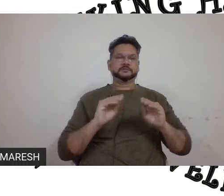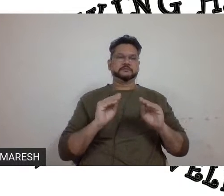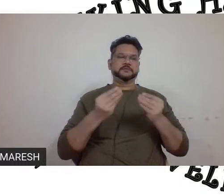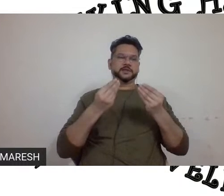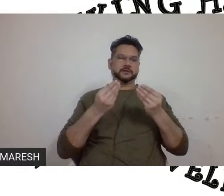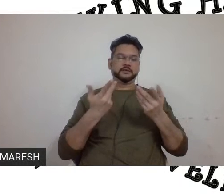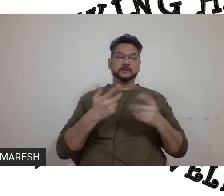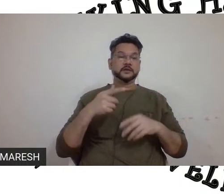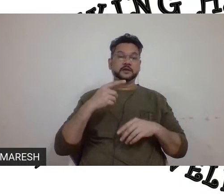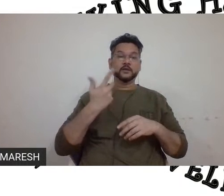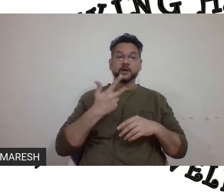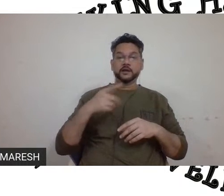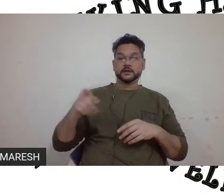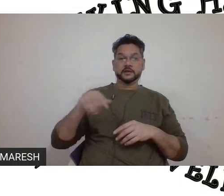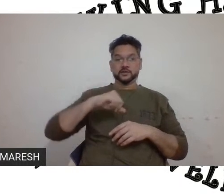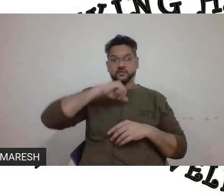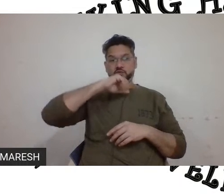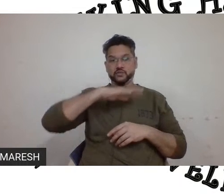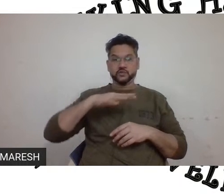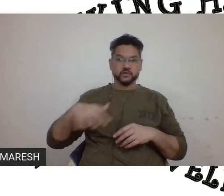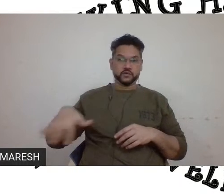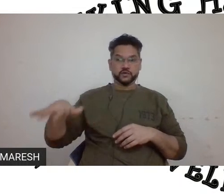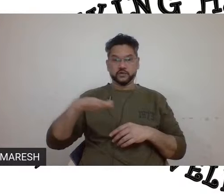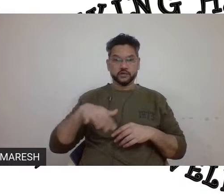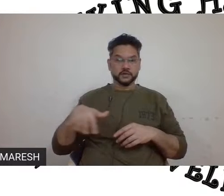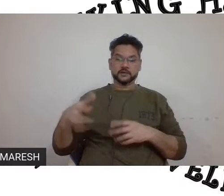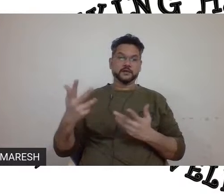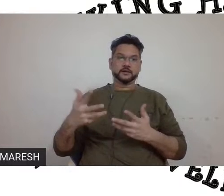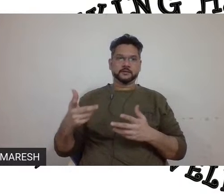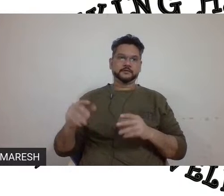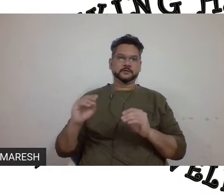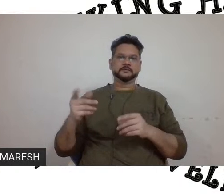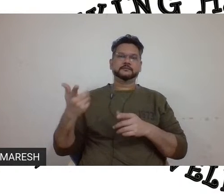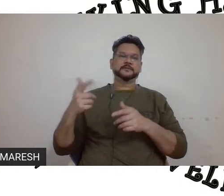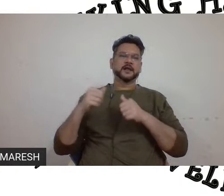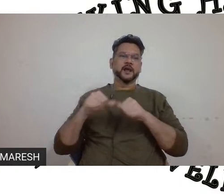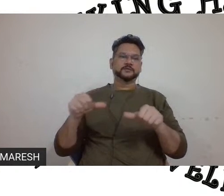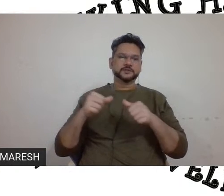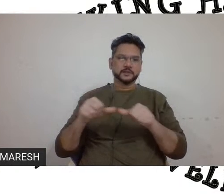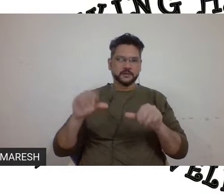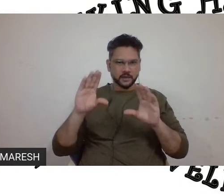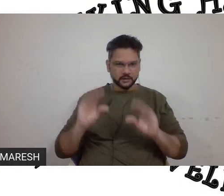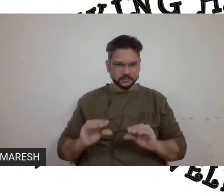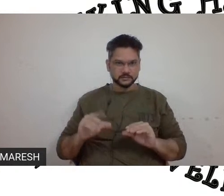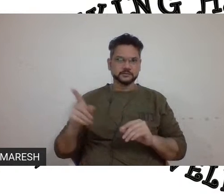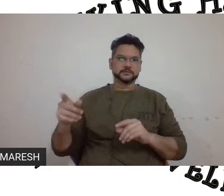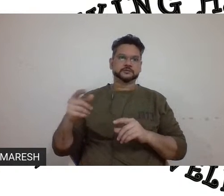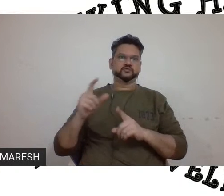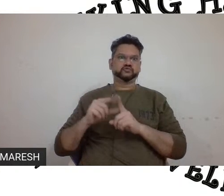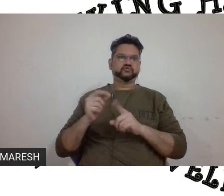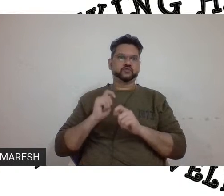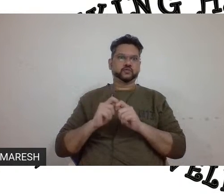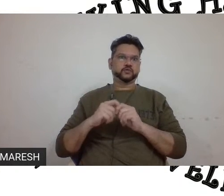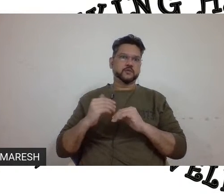with disability, the attrition rate is less, their absenteeism is less, the productivity is high because they